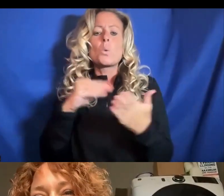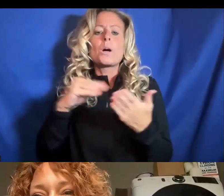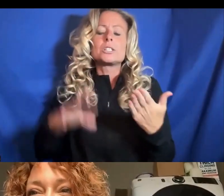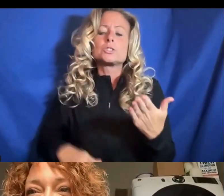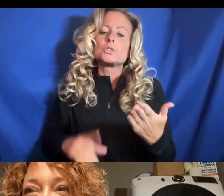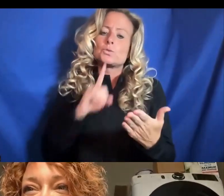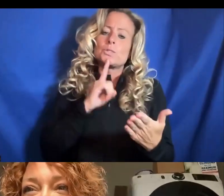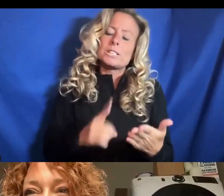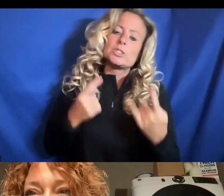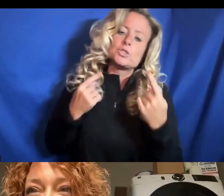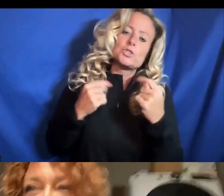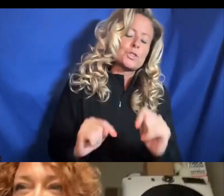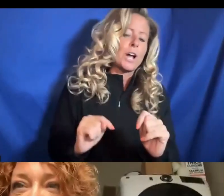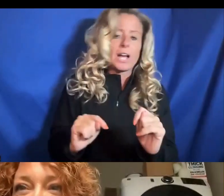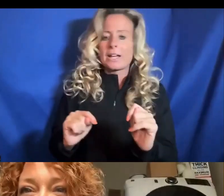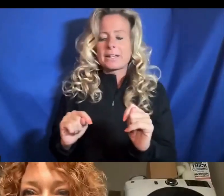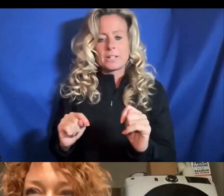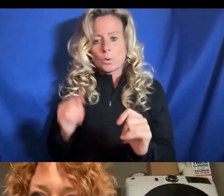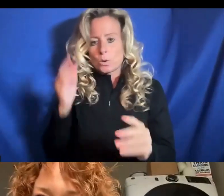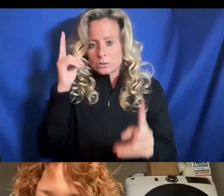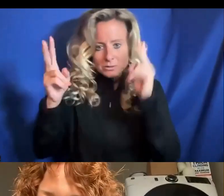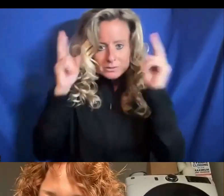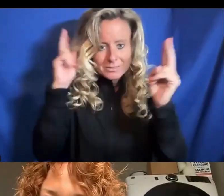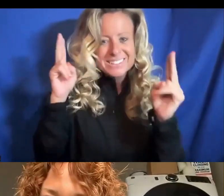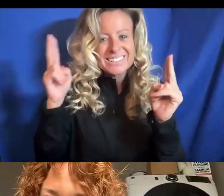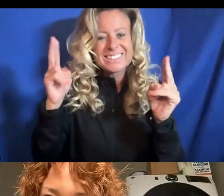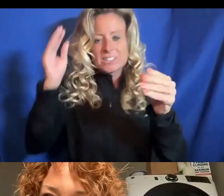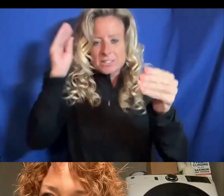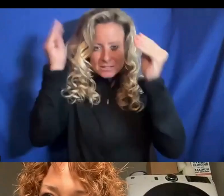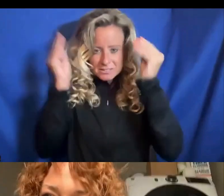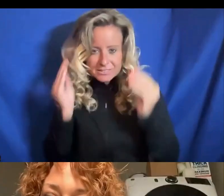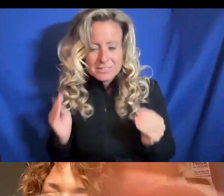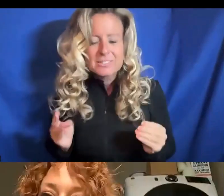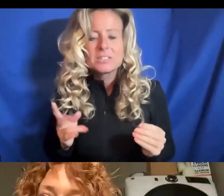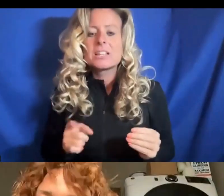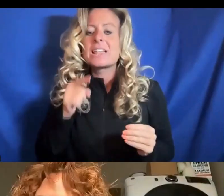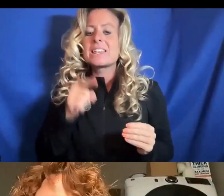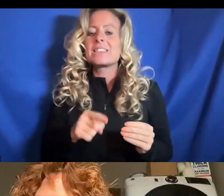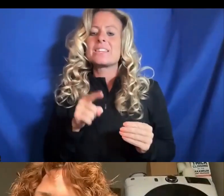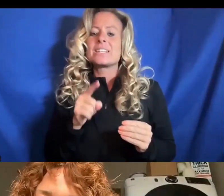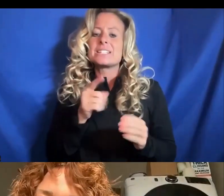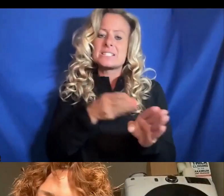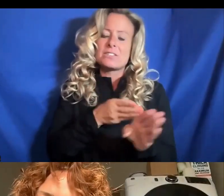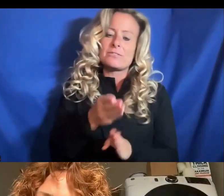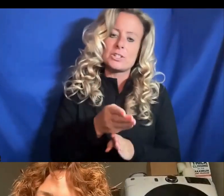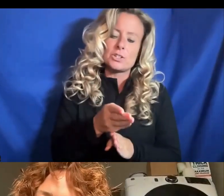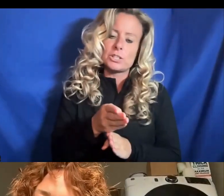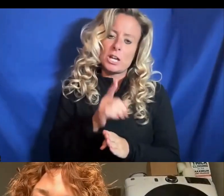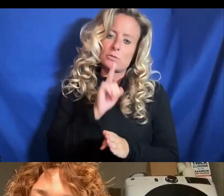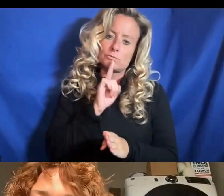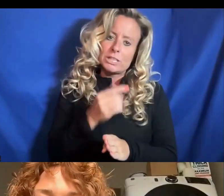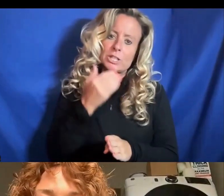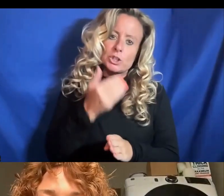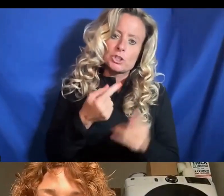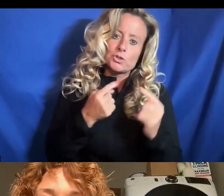give cosmetology or barbering, hair salon? Why should they give this field a real hard look?